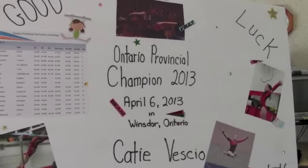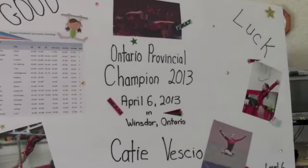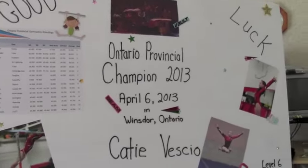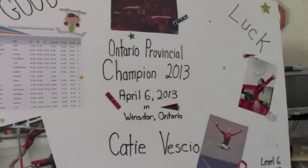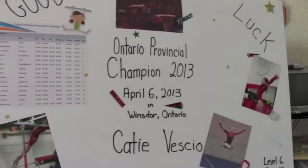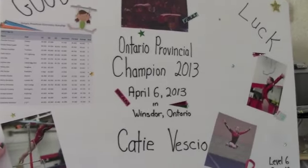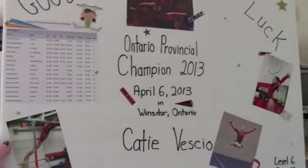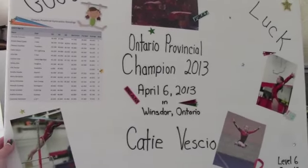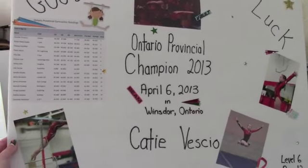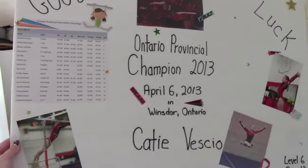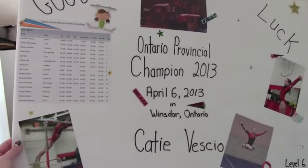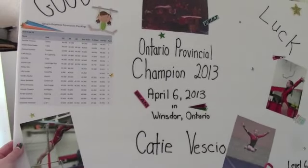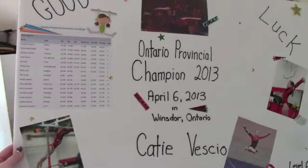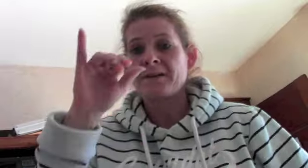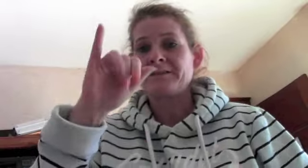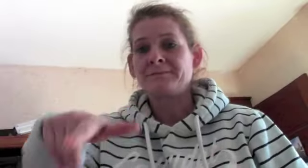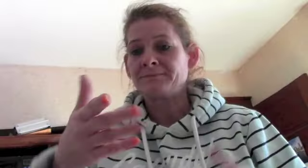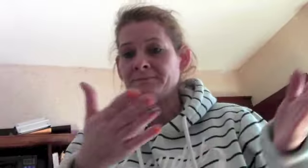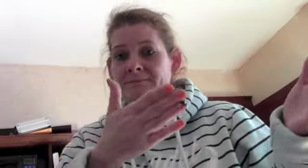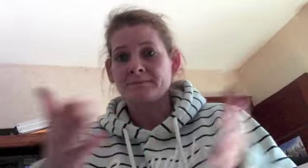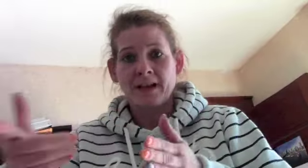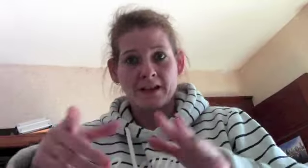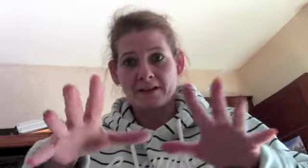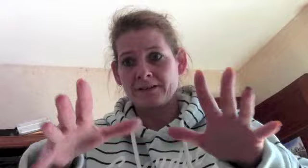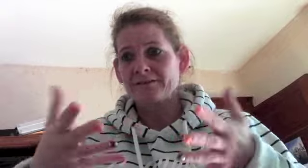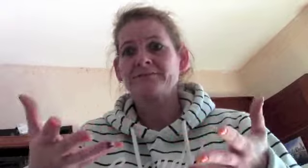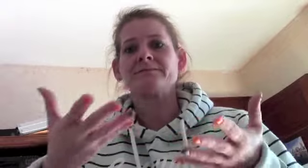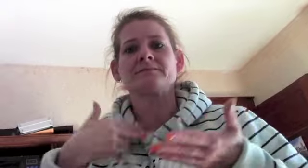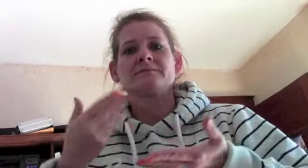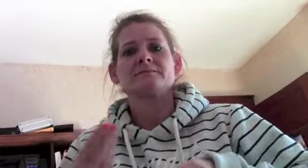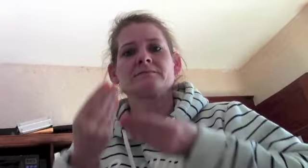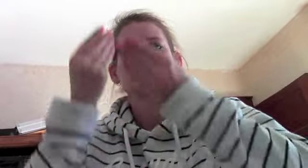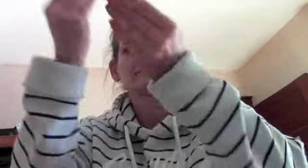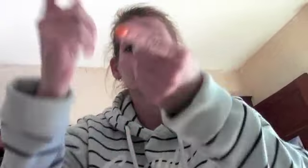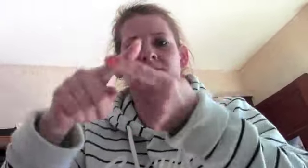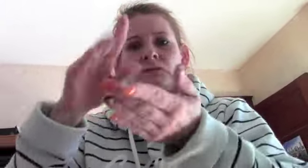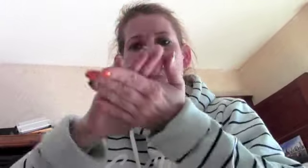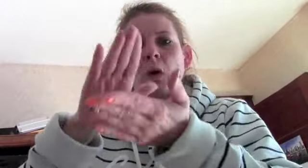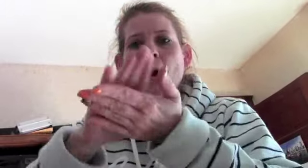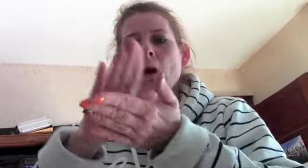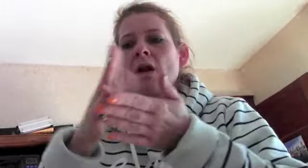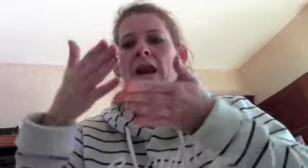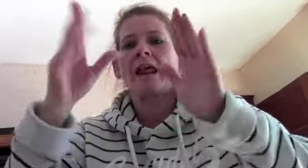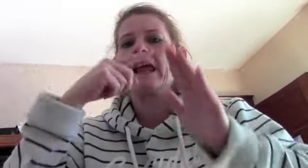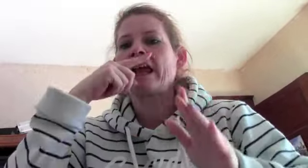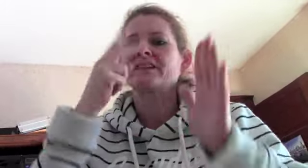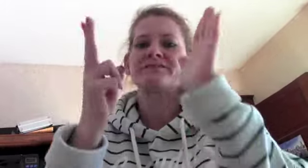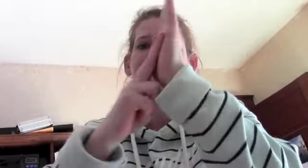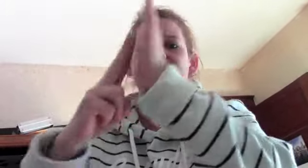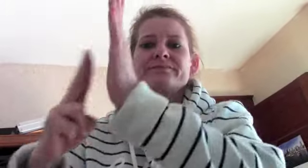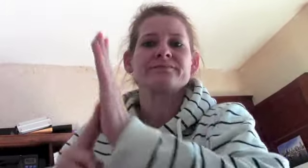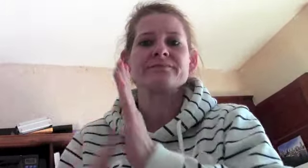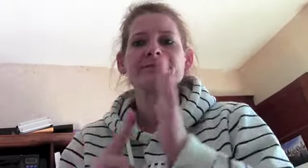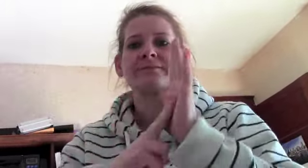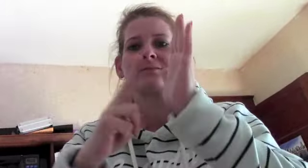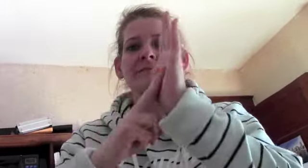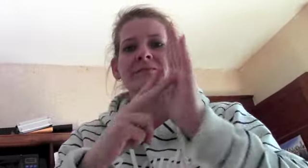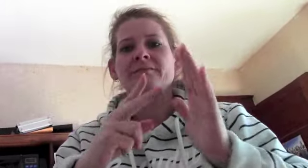Odors aren't the only things to get off. Antibacterial fabric refresher eliminates odors caused by bacteria on fabric and leaves them fresh air clean.